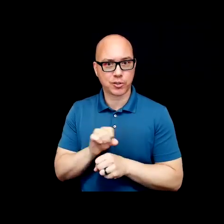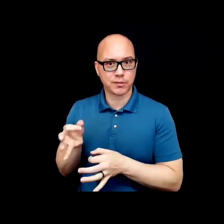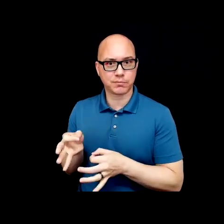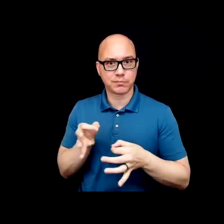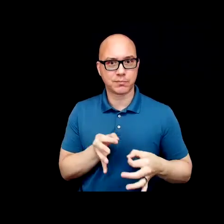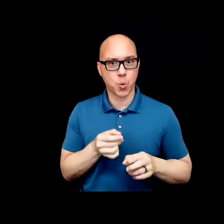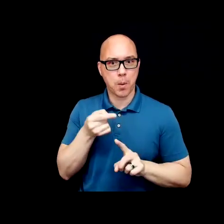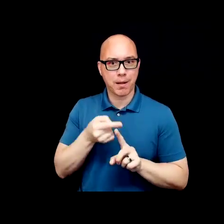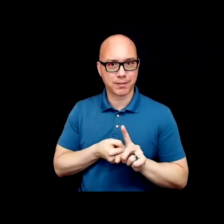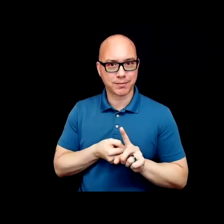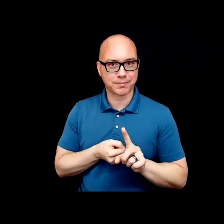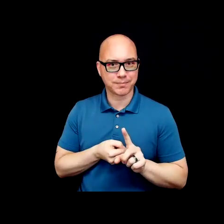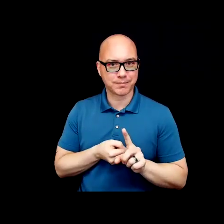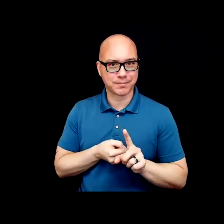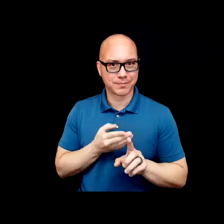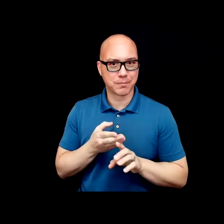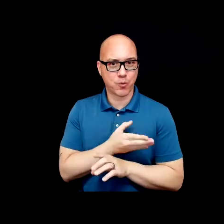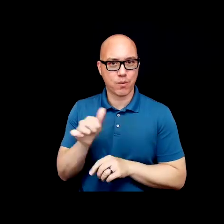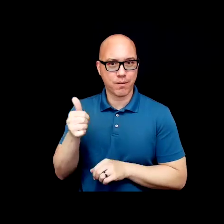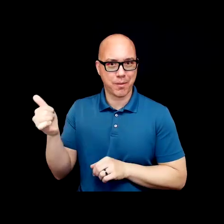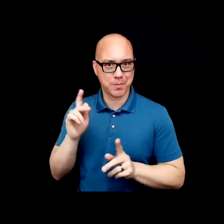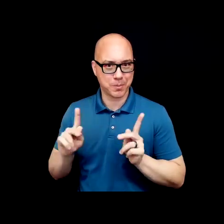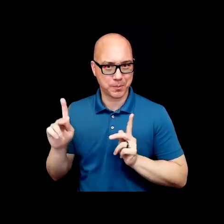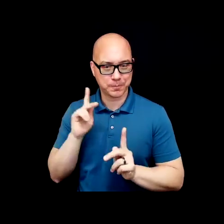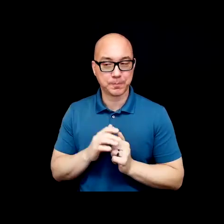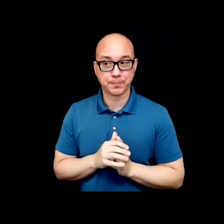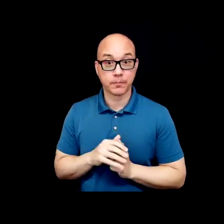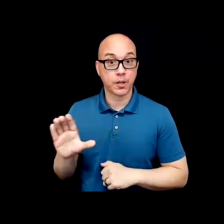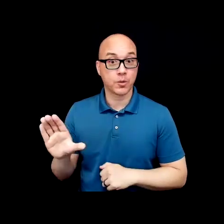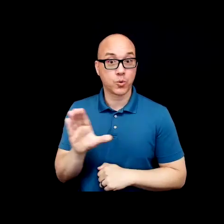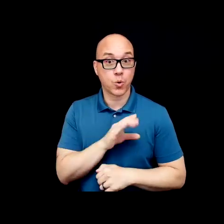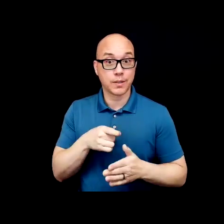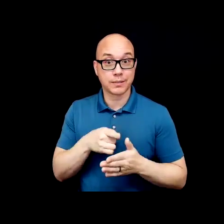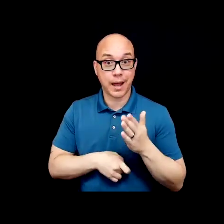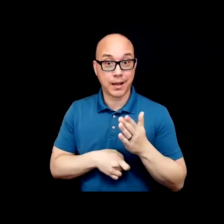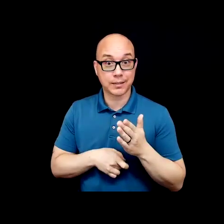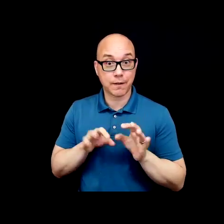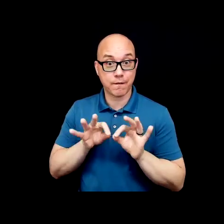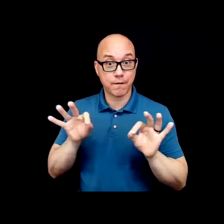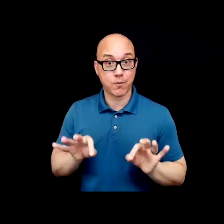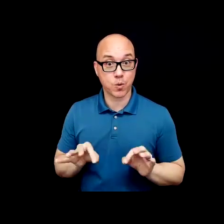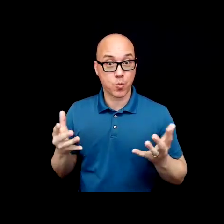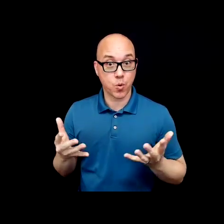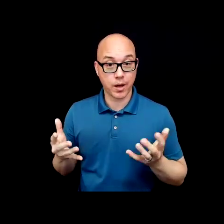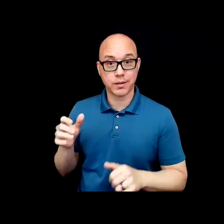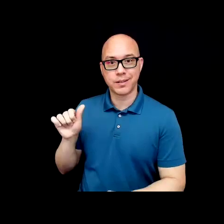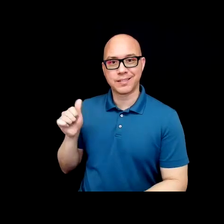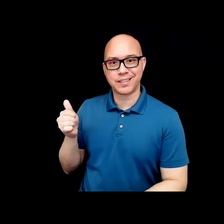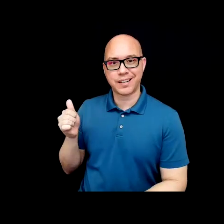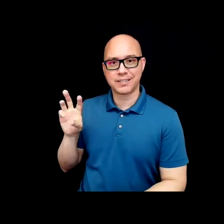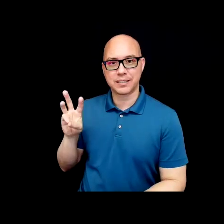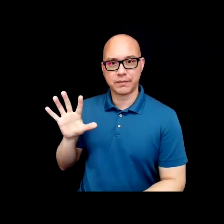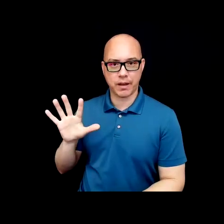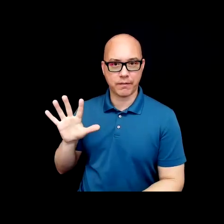the deadline that everybody else has, okay? And your tax return form is a